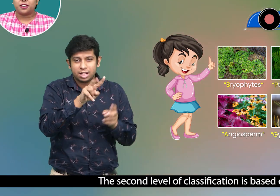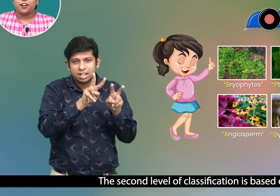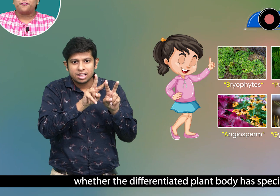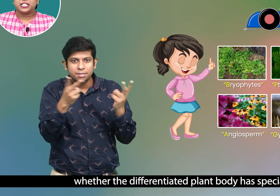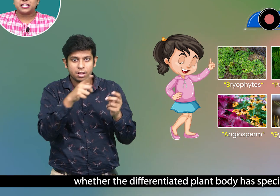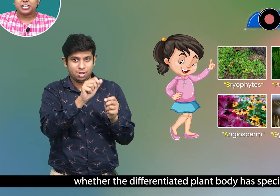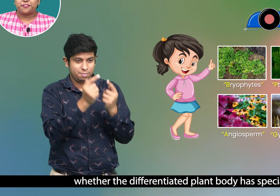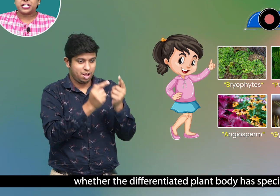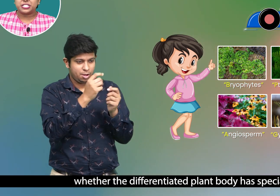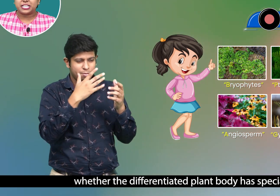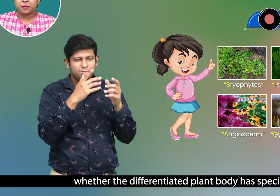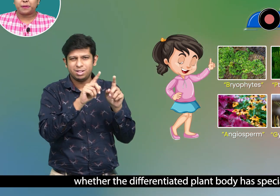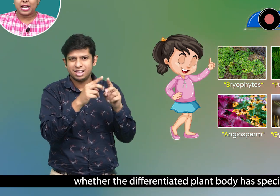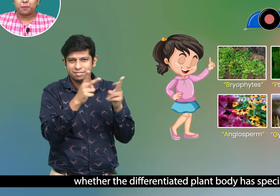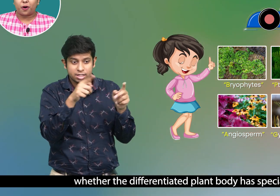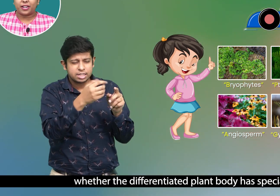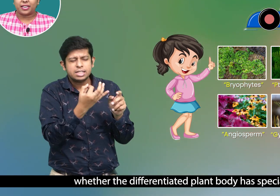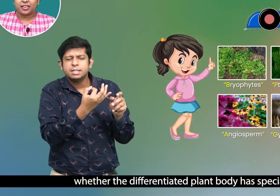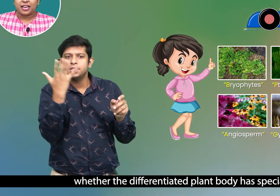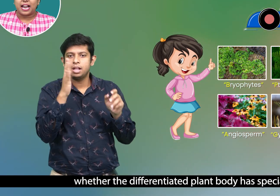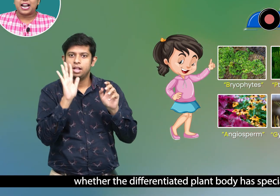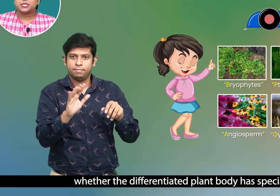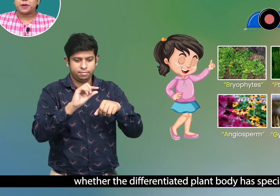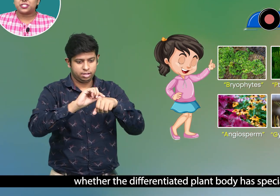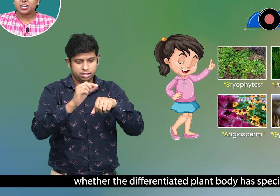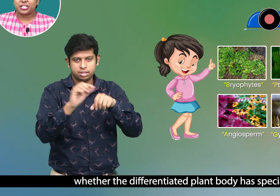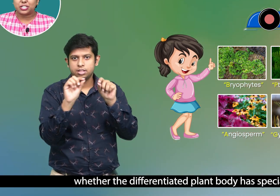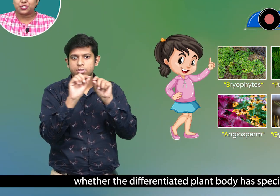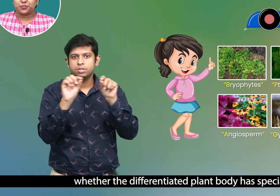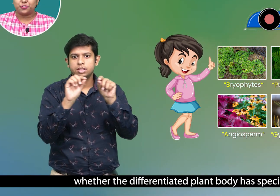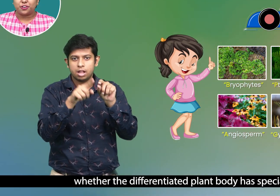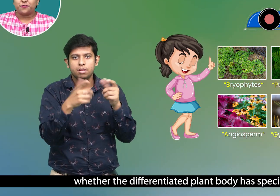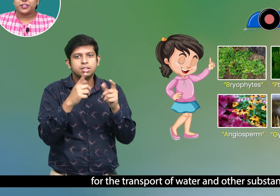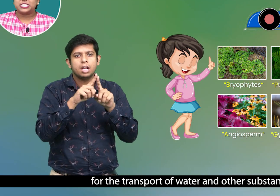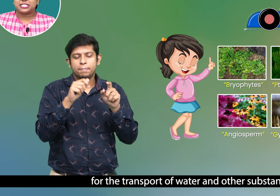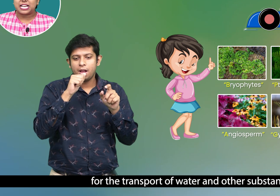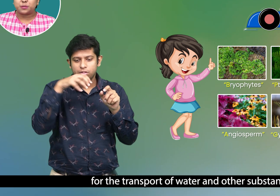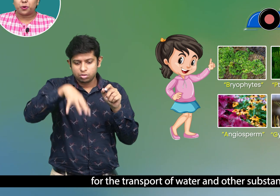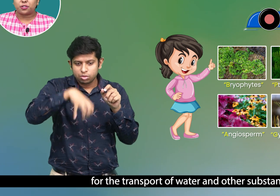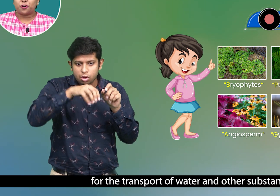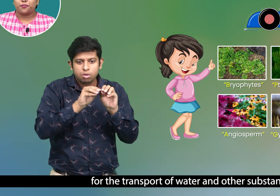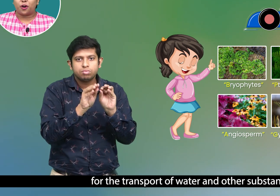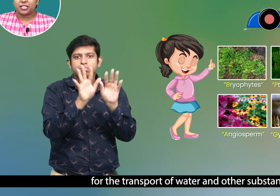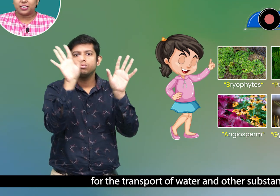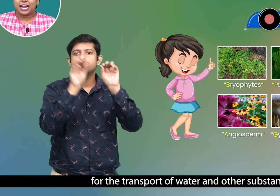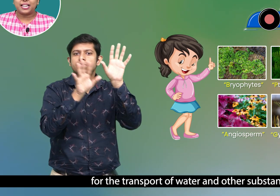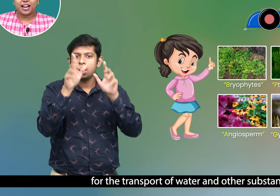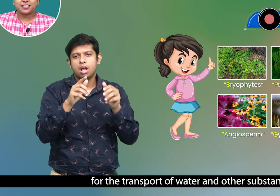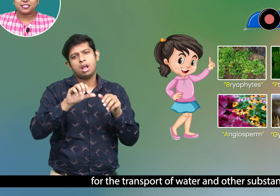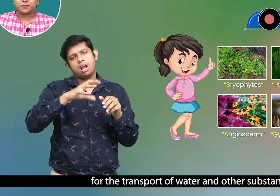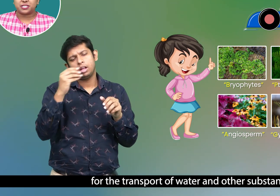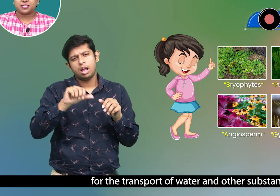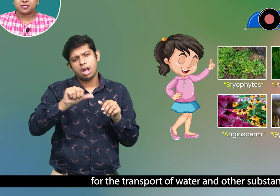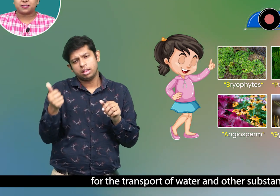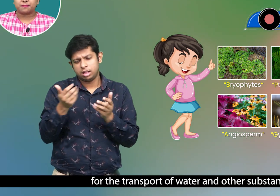on whether the differentiated plant body has special tissue for the transport of water and